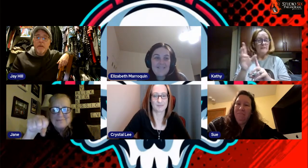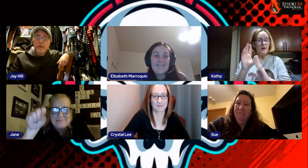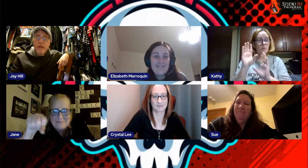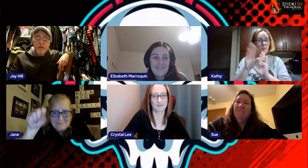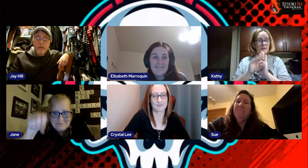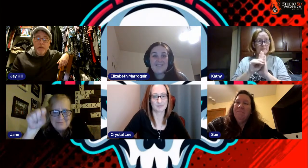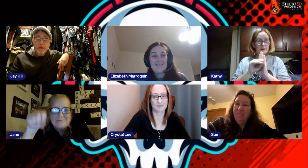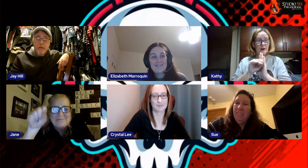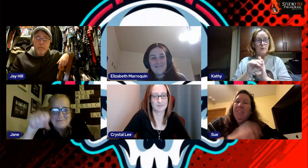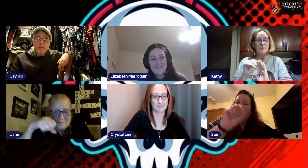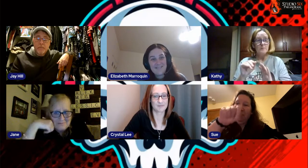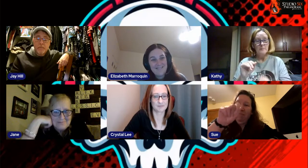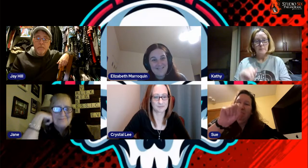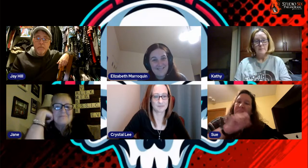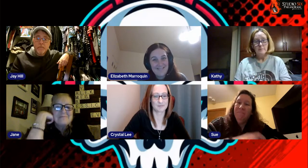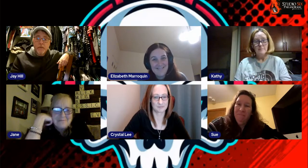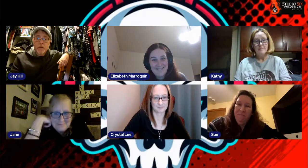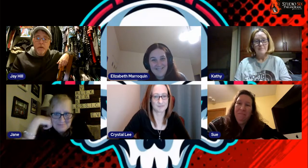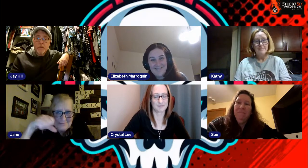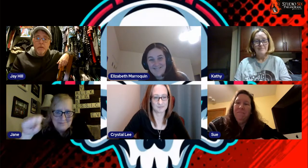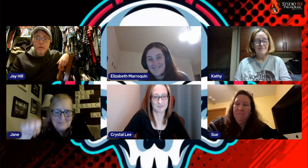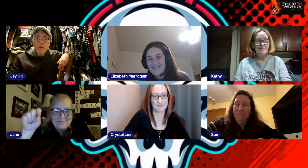that on a video.